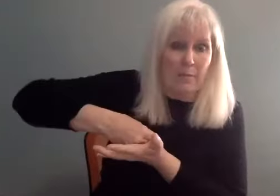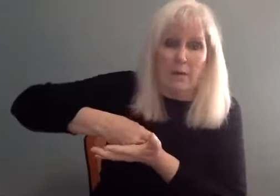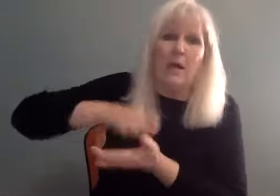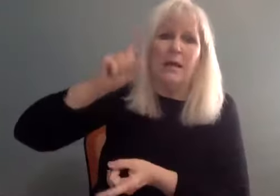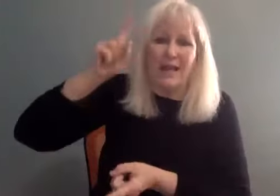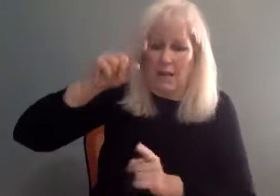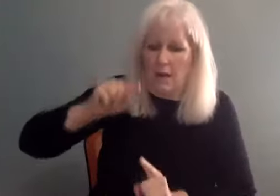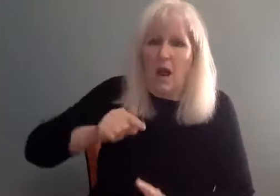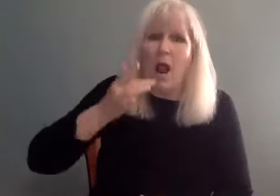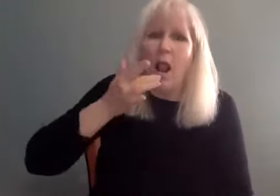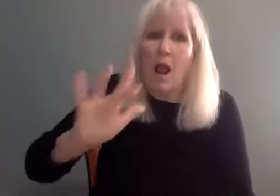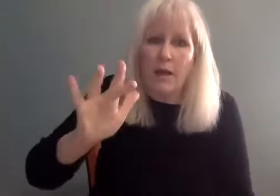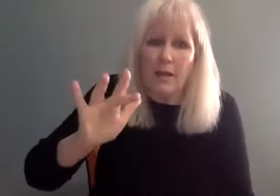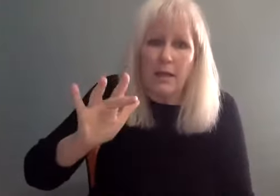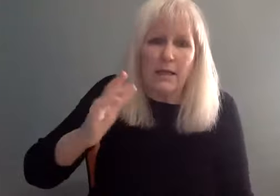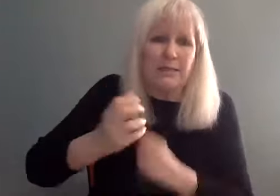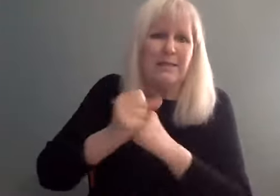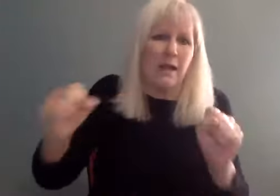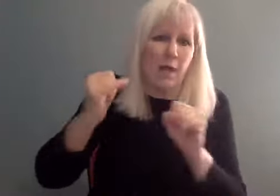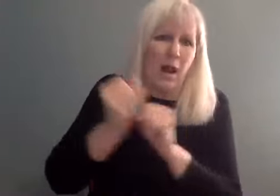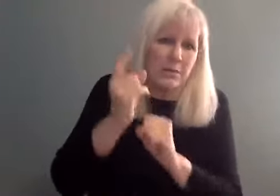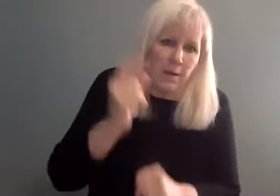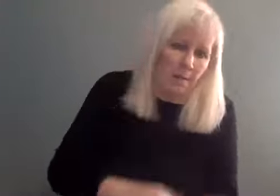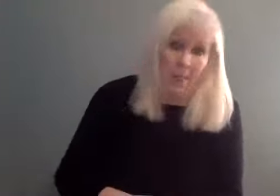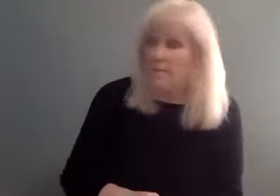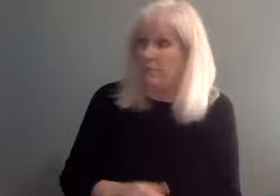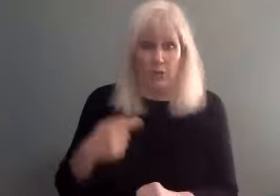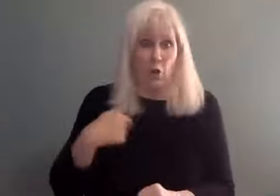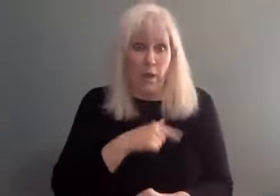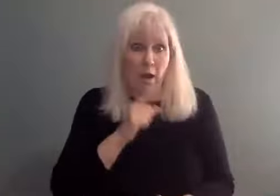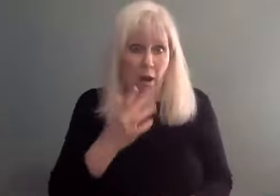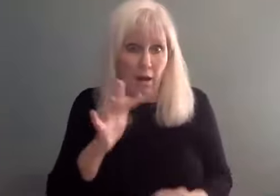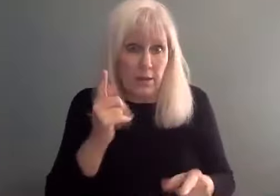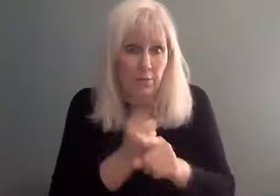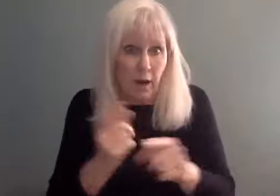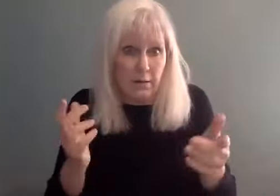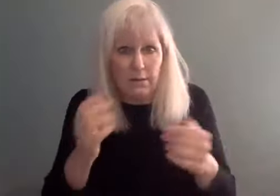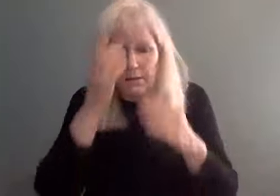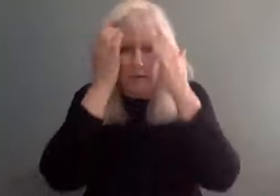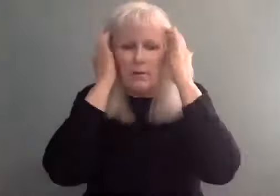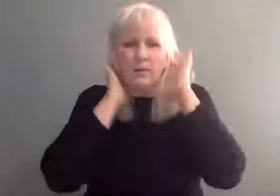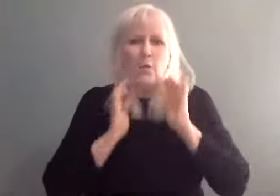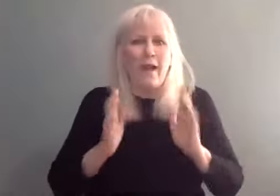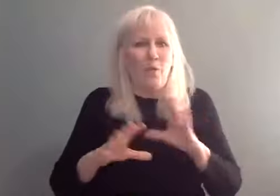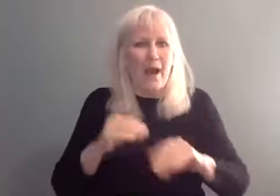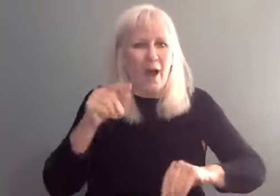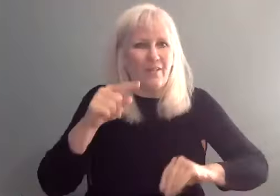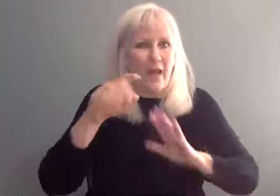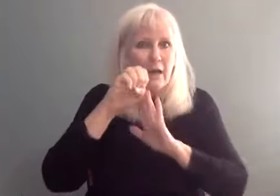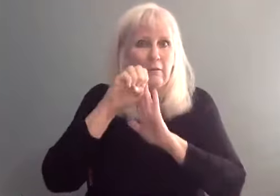shot. We're the lucky ones that have a way out. So I want to talk about, well, evidently, my first step